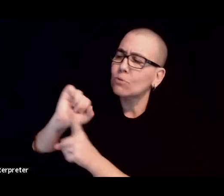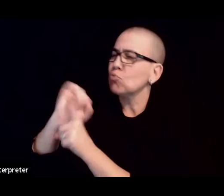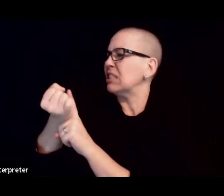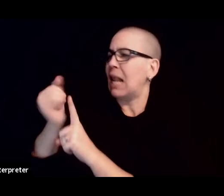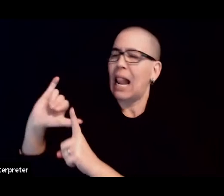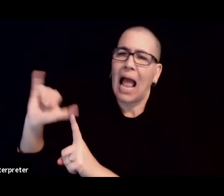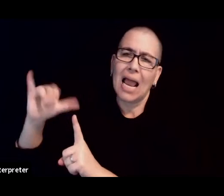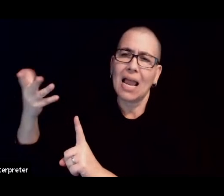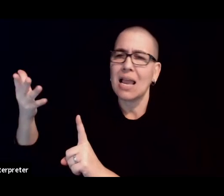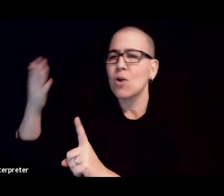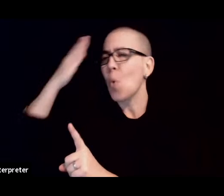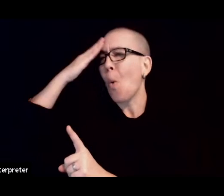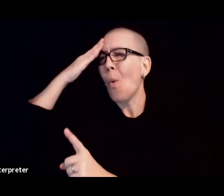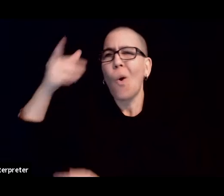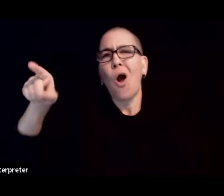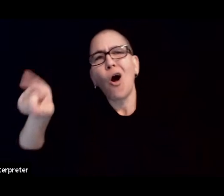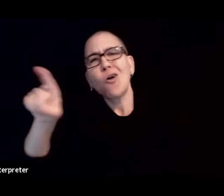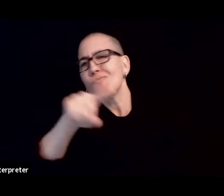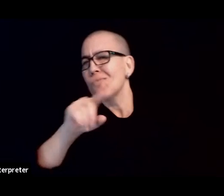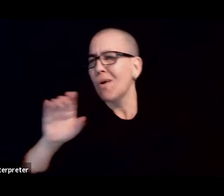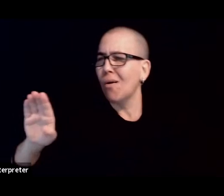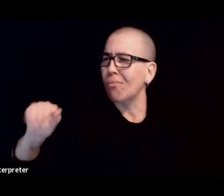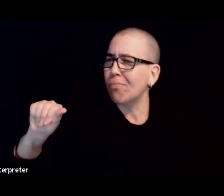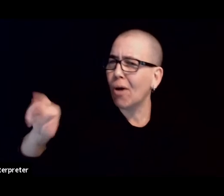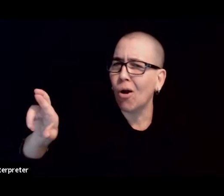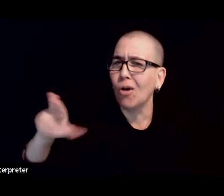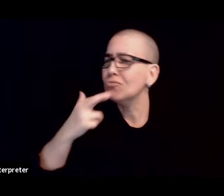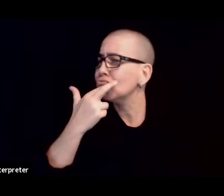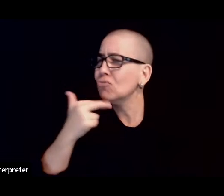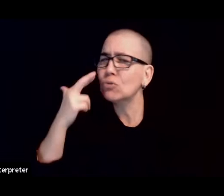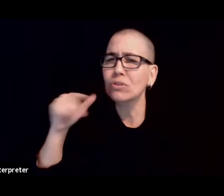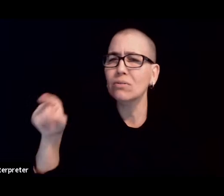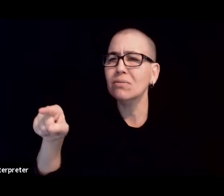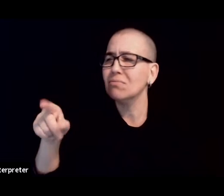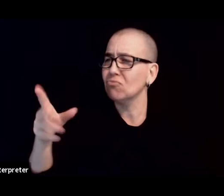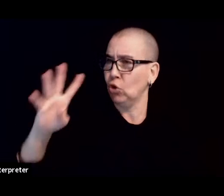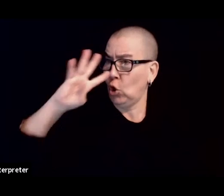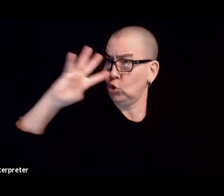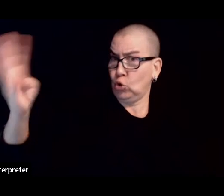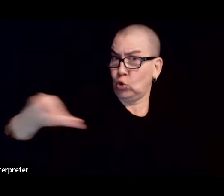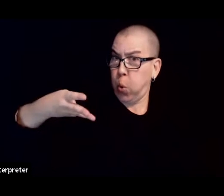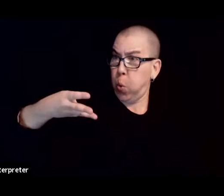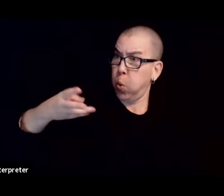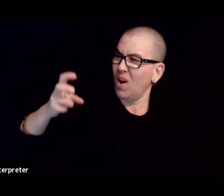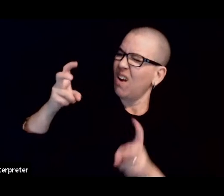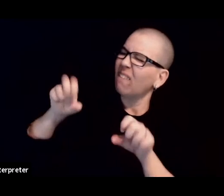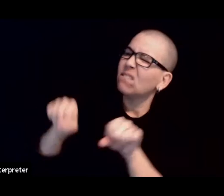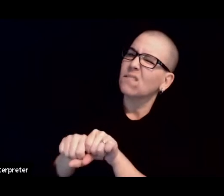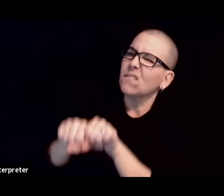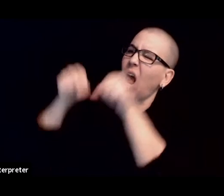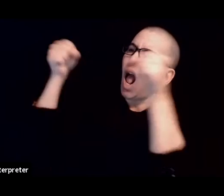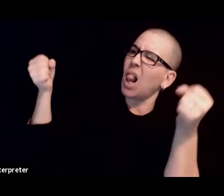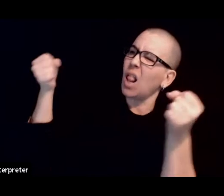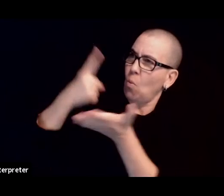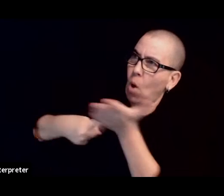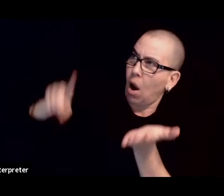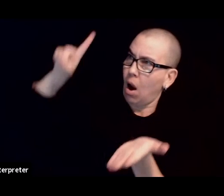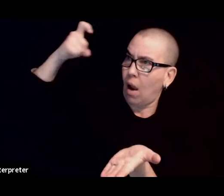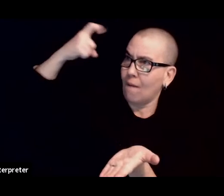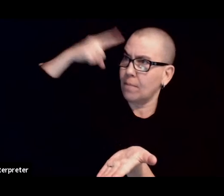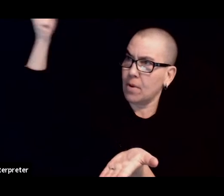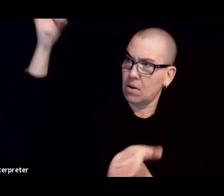restaurants happen to be violating the governor's order, got a lot of people in a limited space. Do any of these